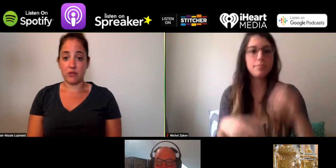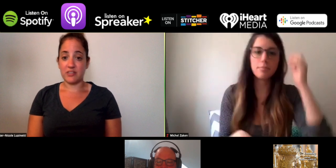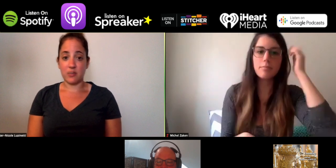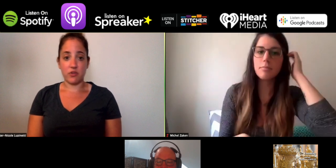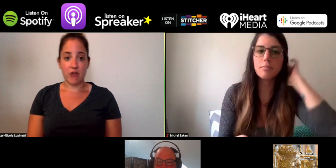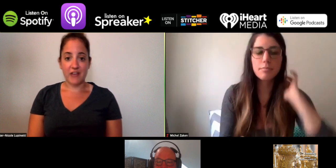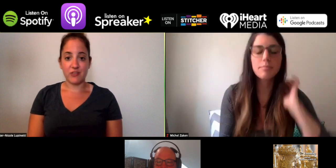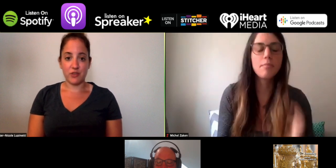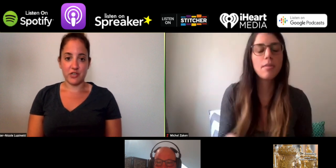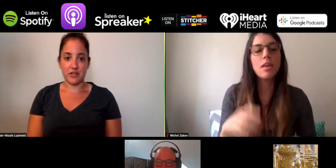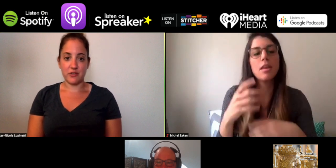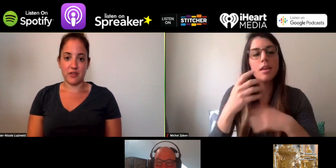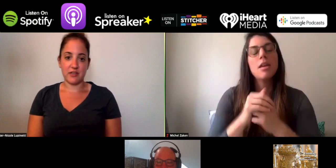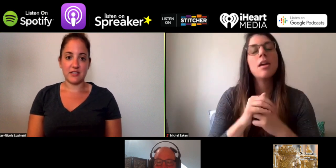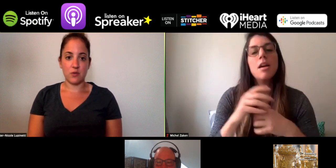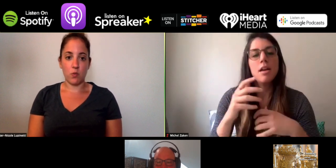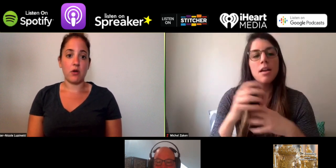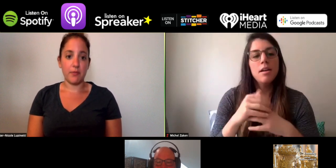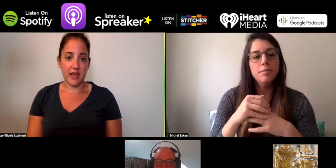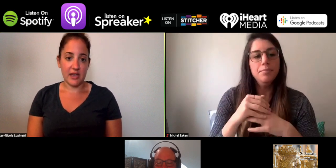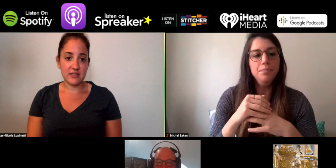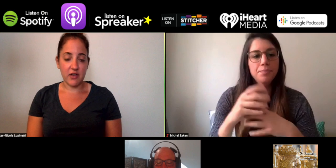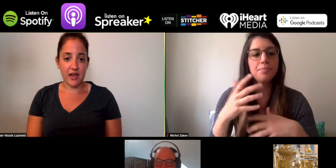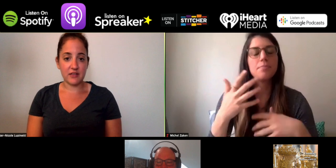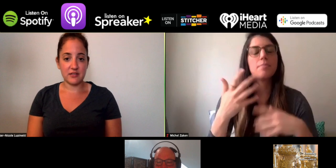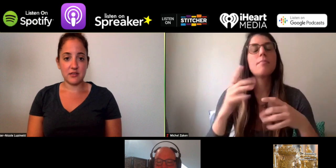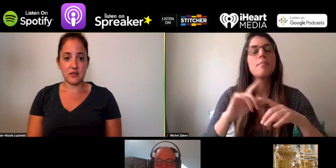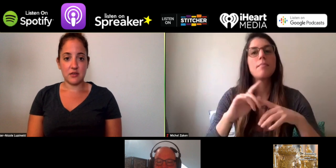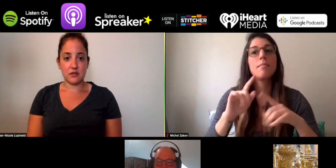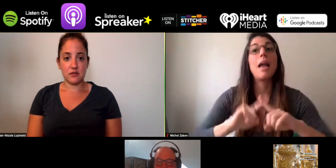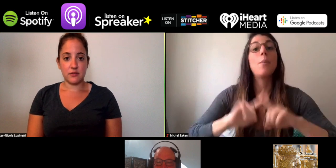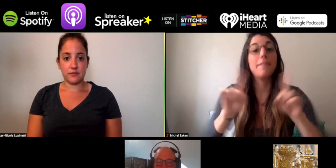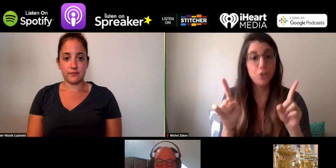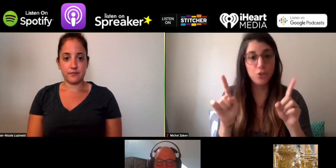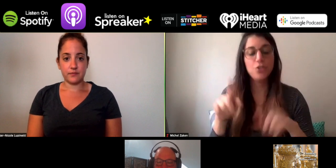it either listening with your eyes or with your ears. So I think that's a one-up that ASL has.